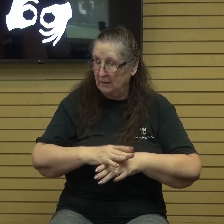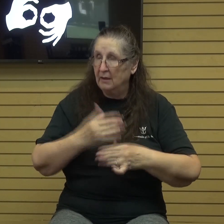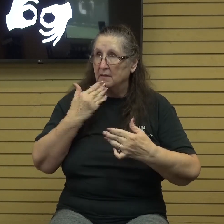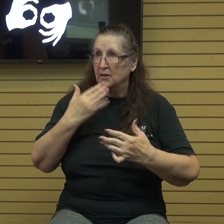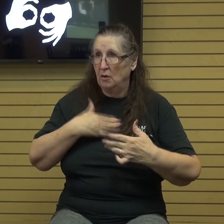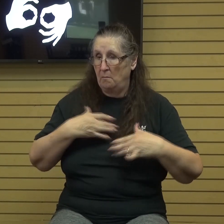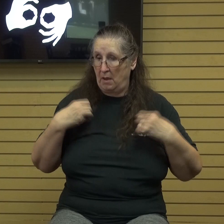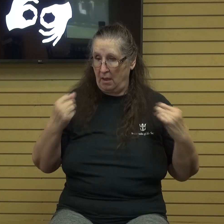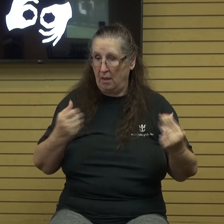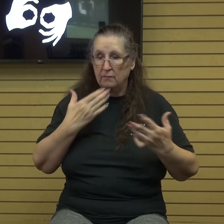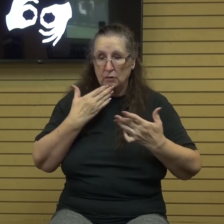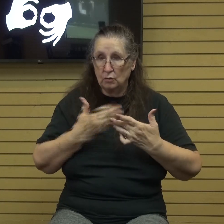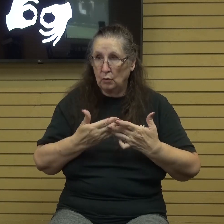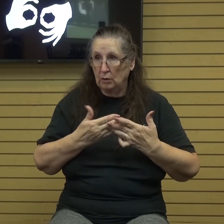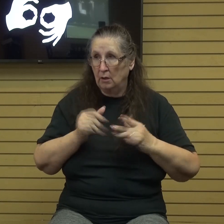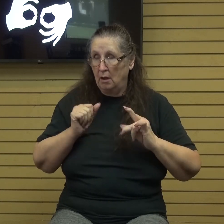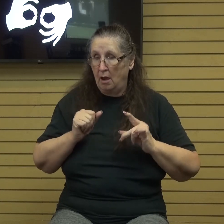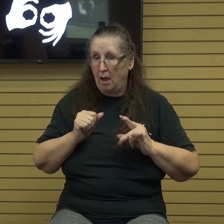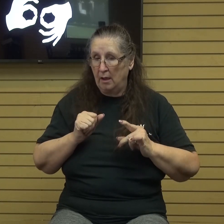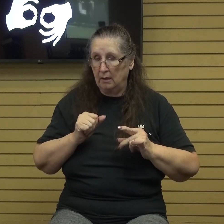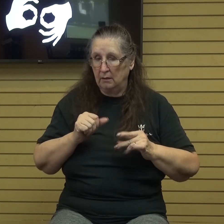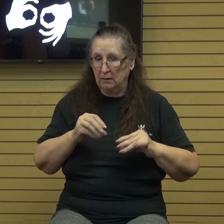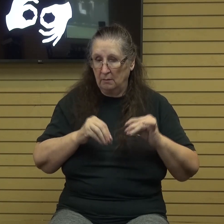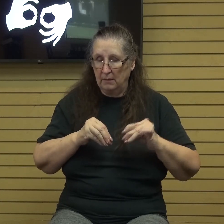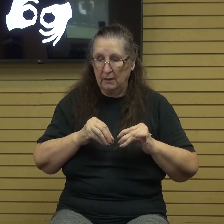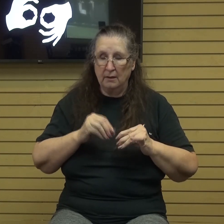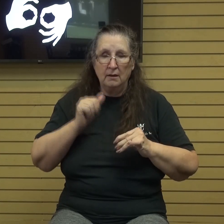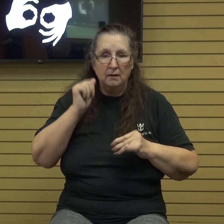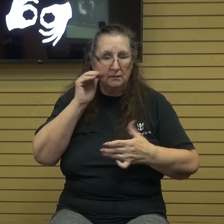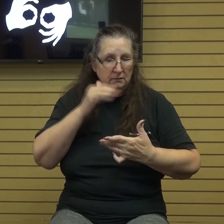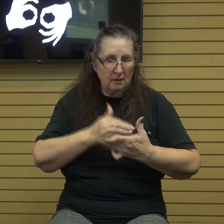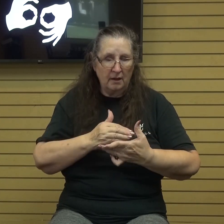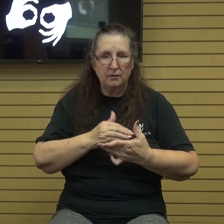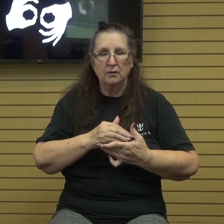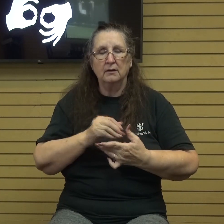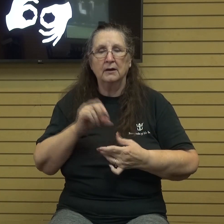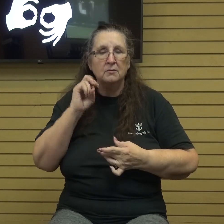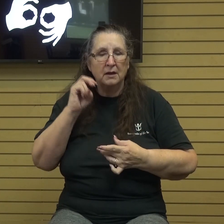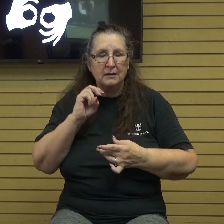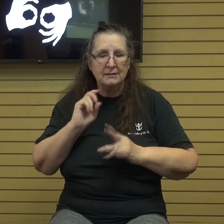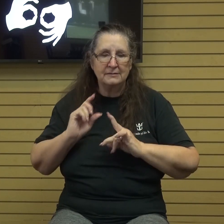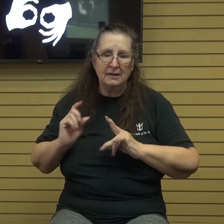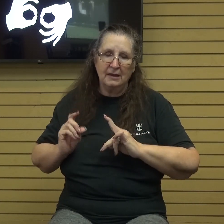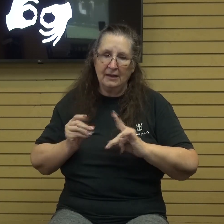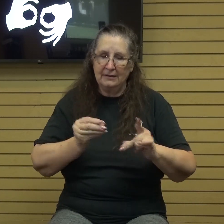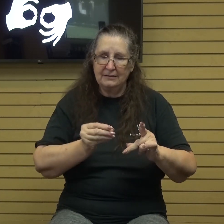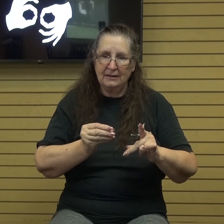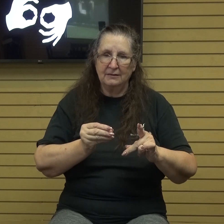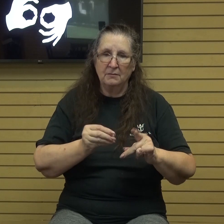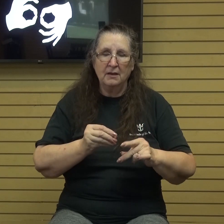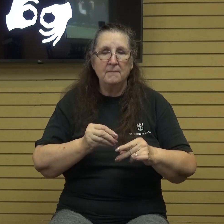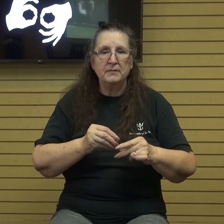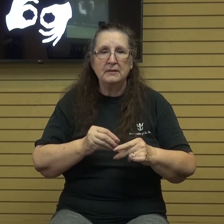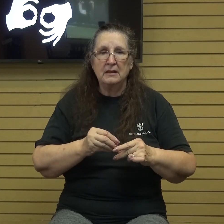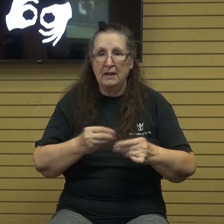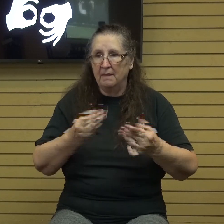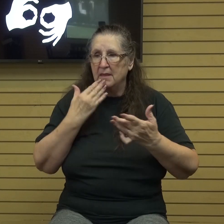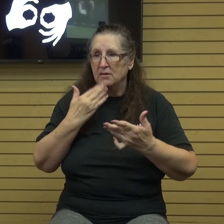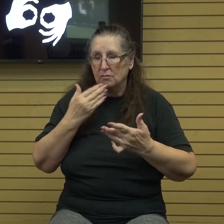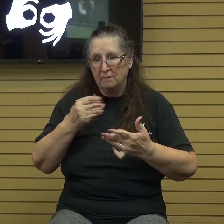health is good enough that I can get my daughter and my niece and drive them to the beach. Lord, thank you that there's money in the bank that I can put gas in my car.